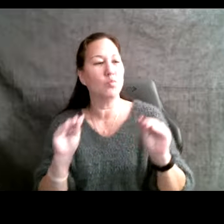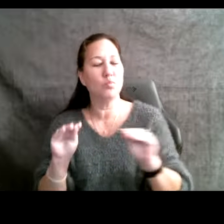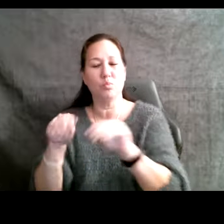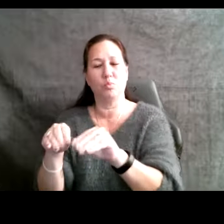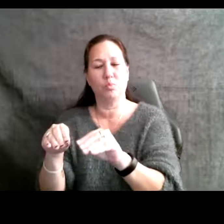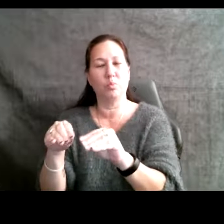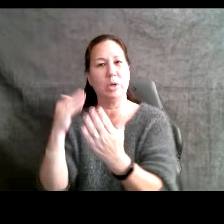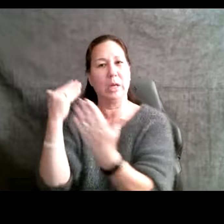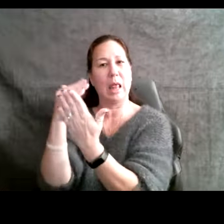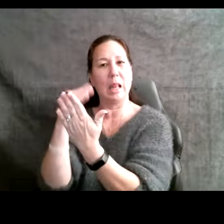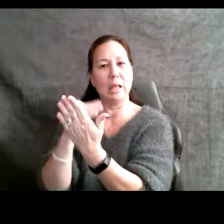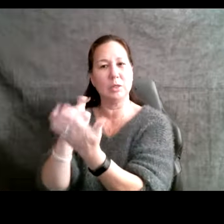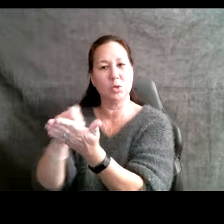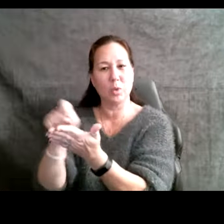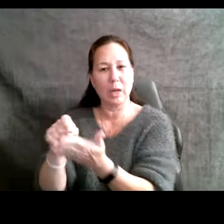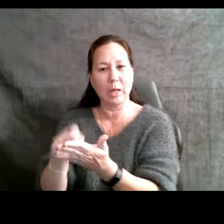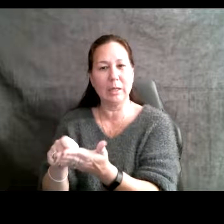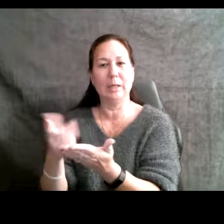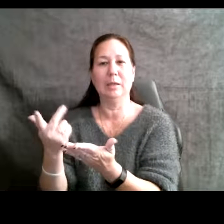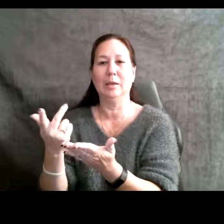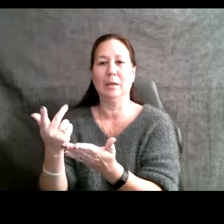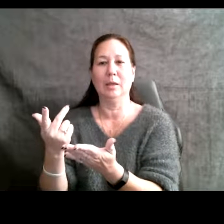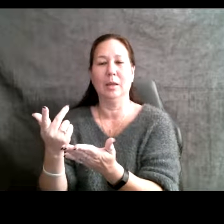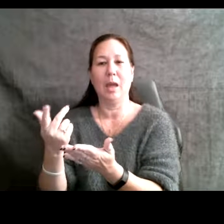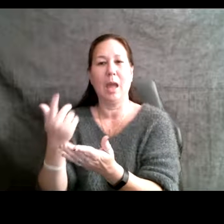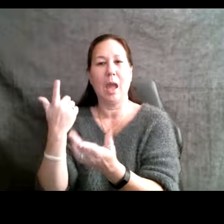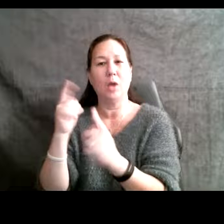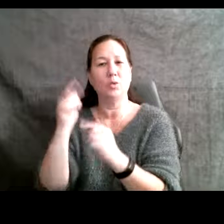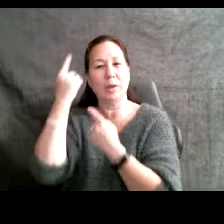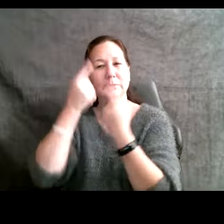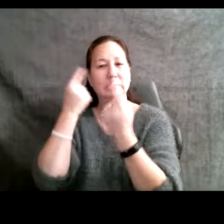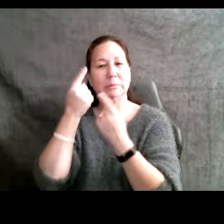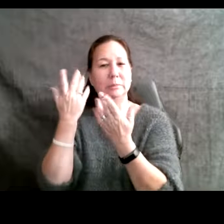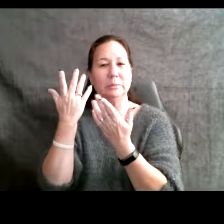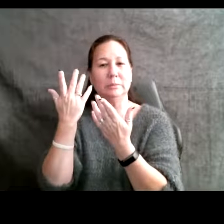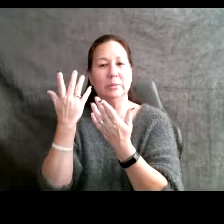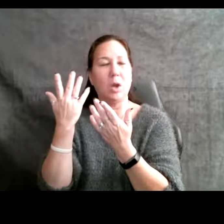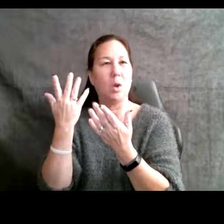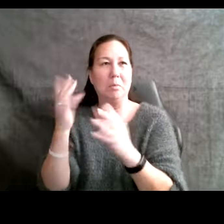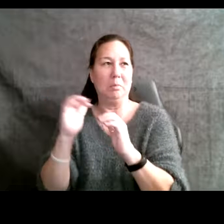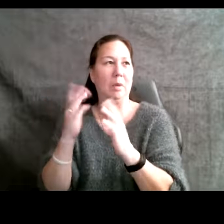list in writing or do some brainstorming about the strategy. That would again be helpful to us